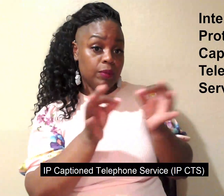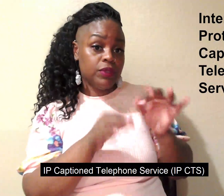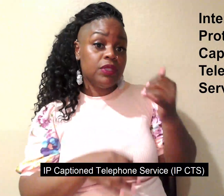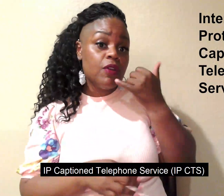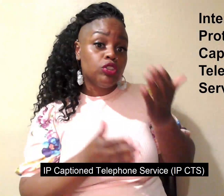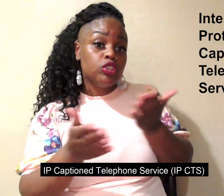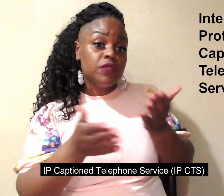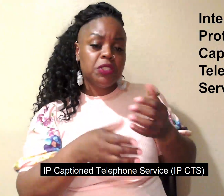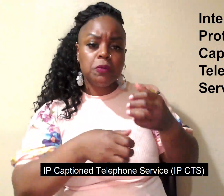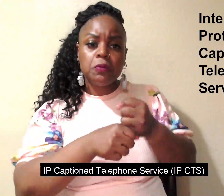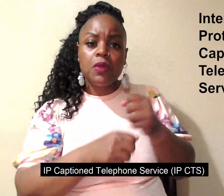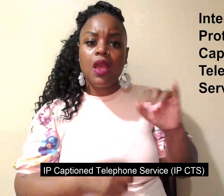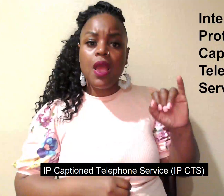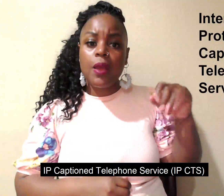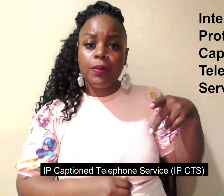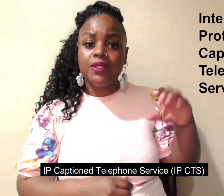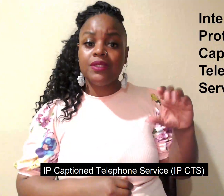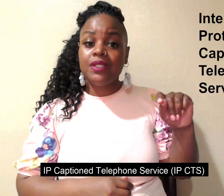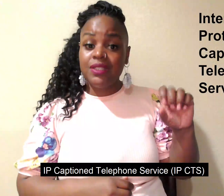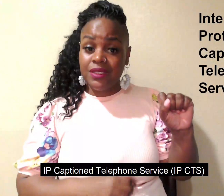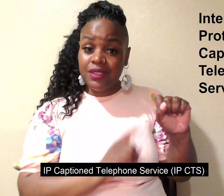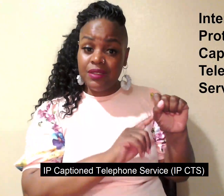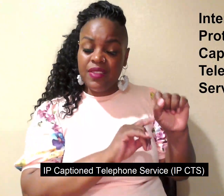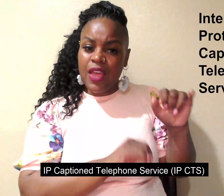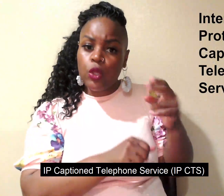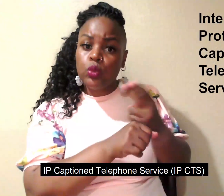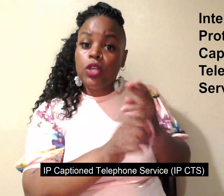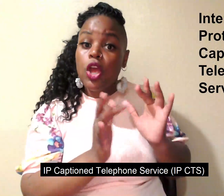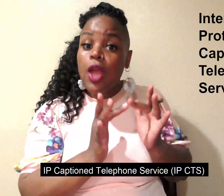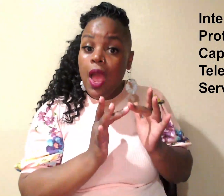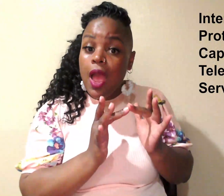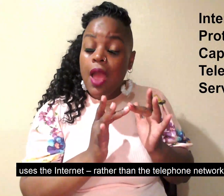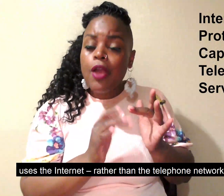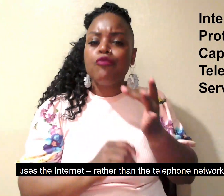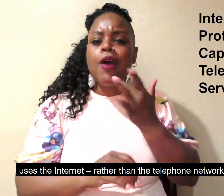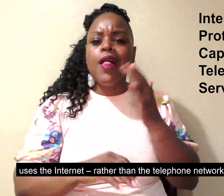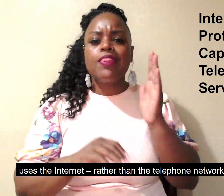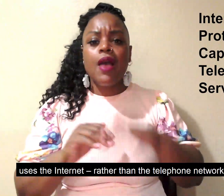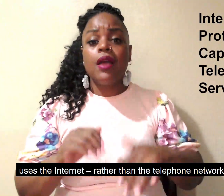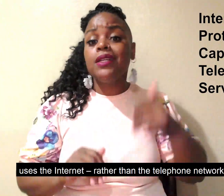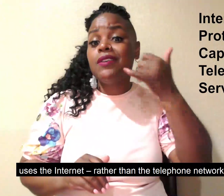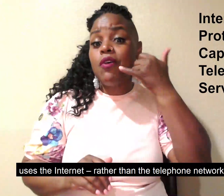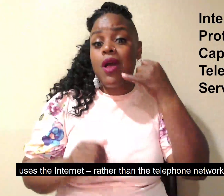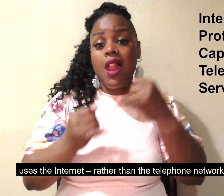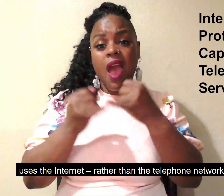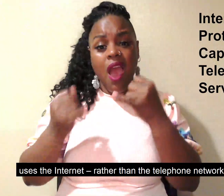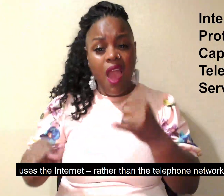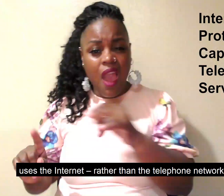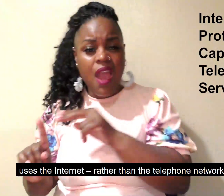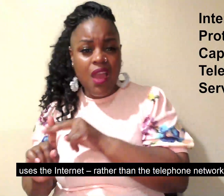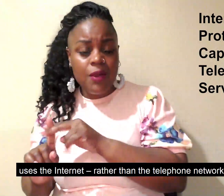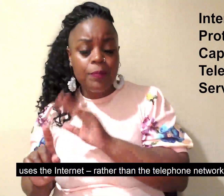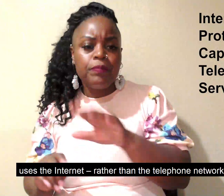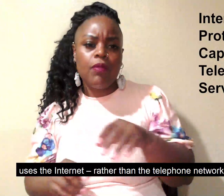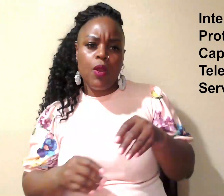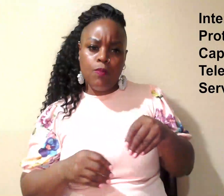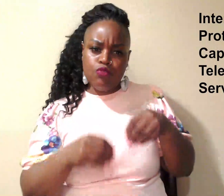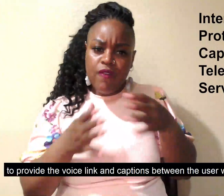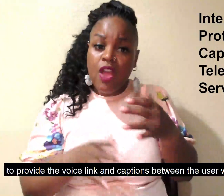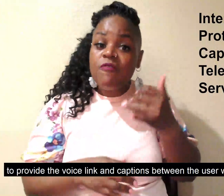IP Captioned Telephone Service, IPCTS, uses the Internet rather than the telephone network to provide